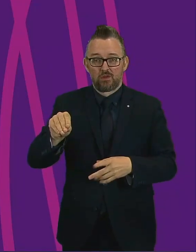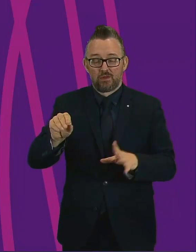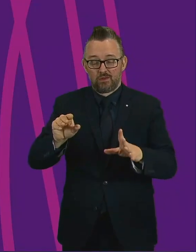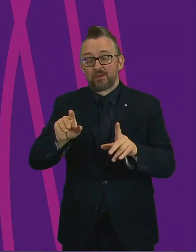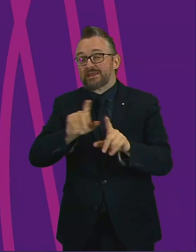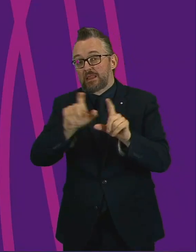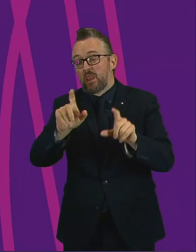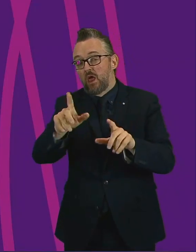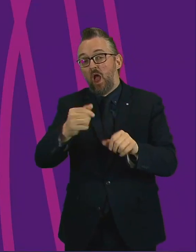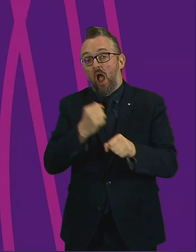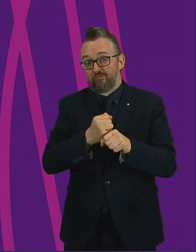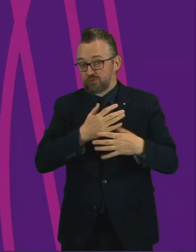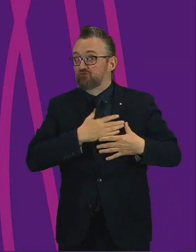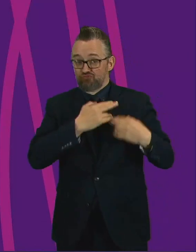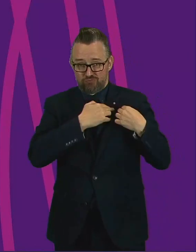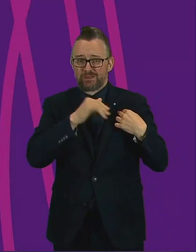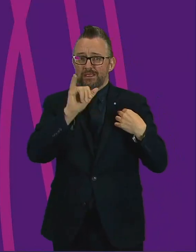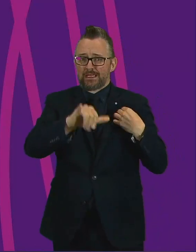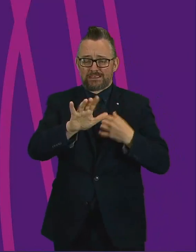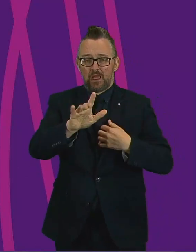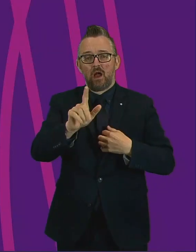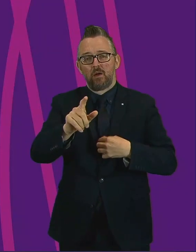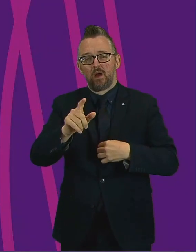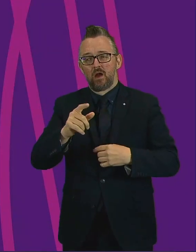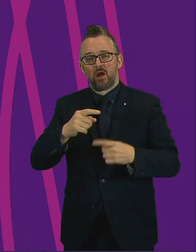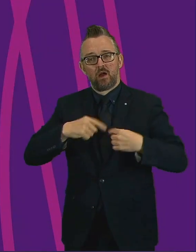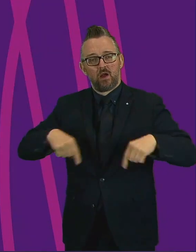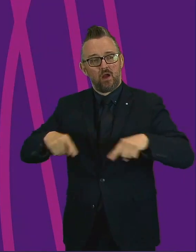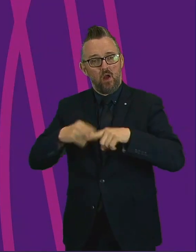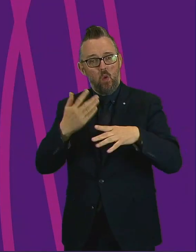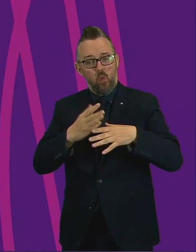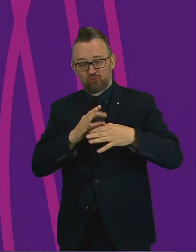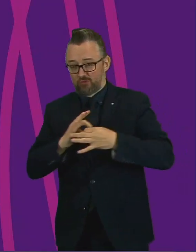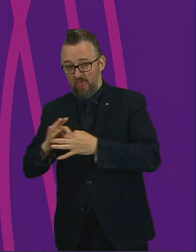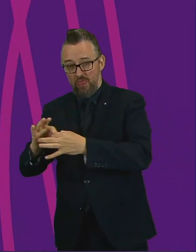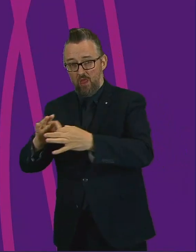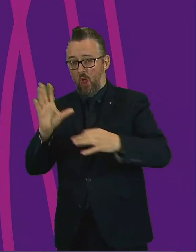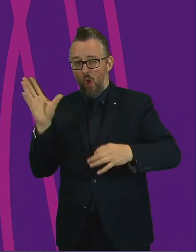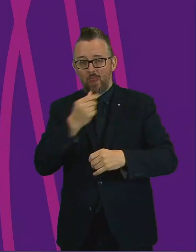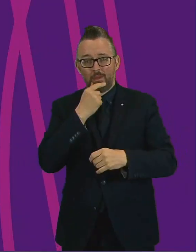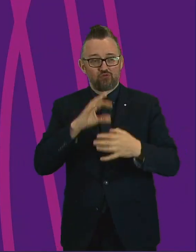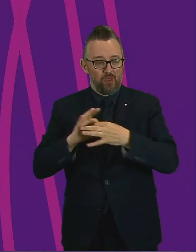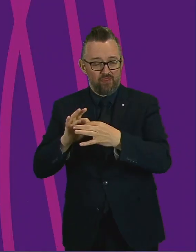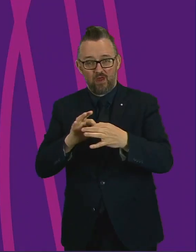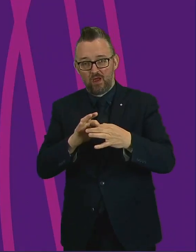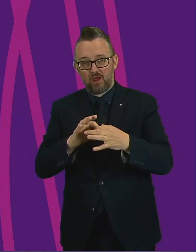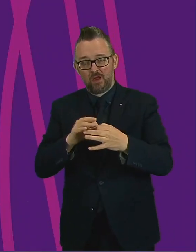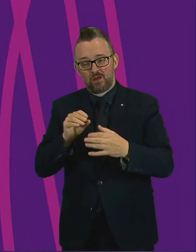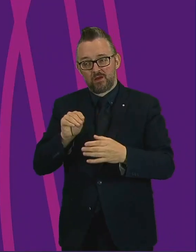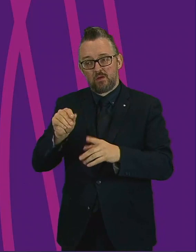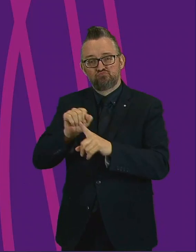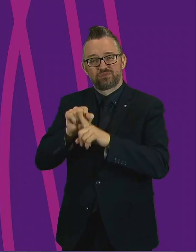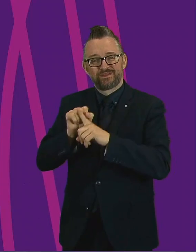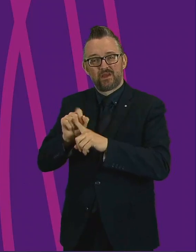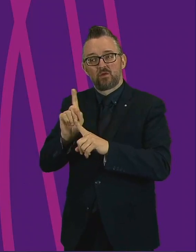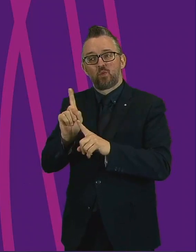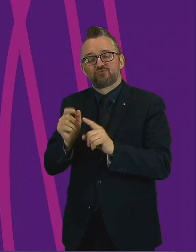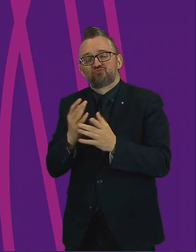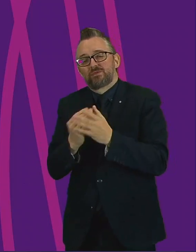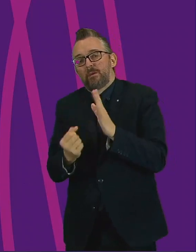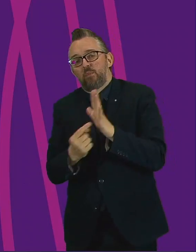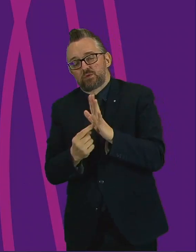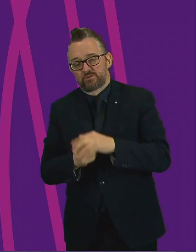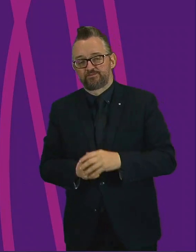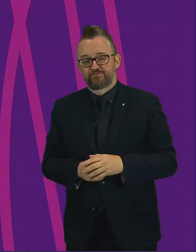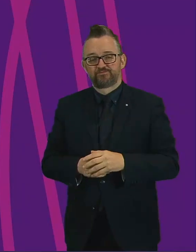responsibility for government, but it will be another example of us coming together as a country to try to protect what really matters most to all of us. And